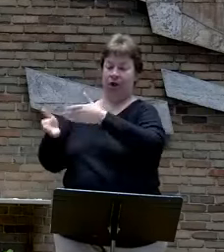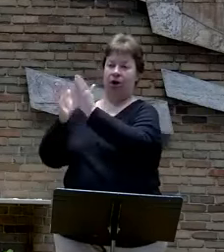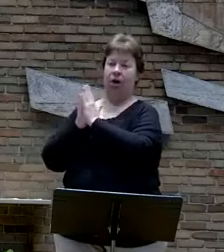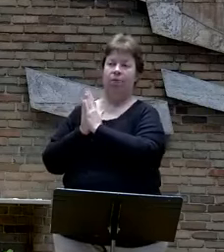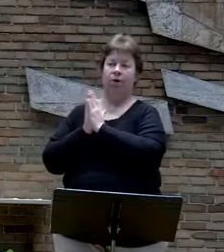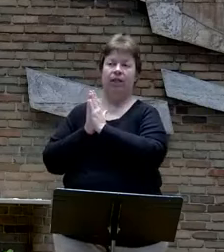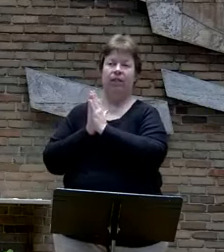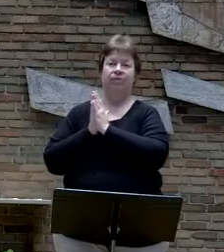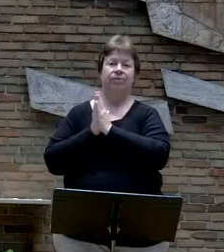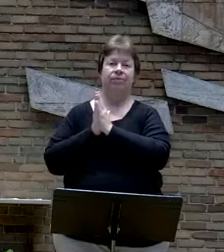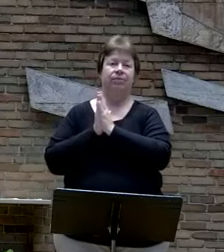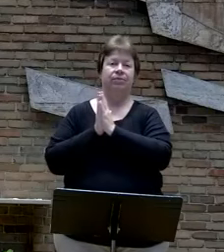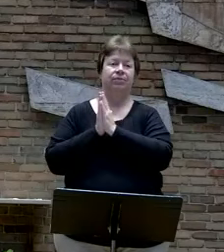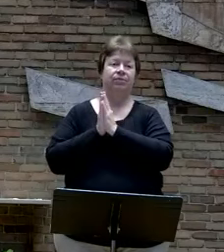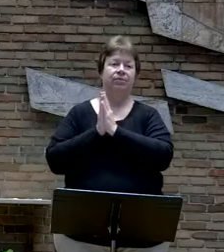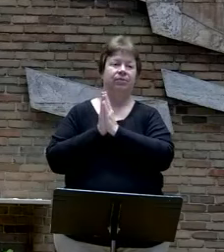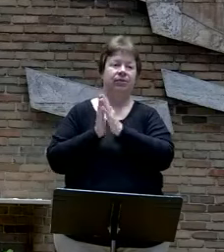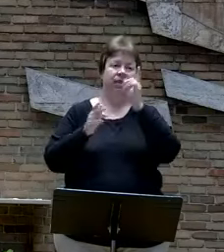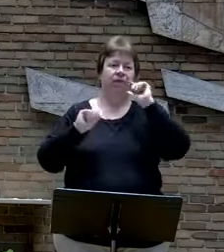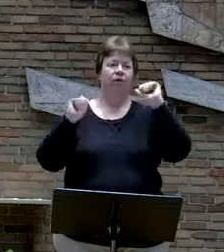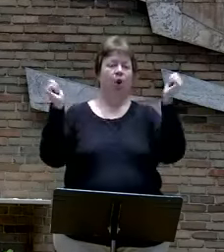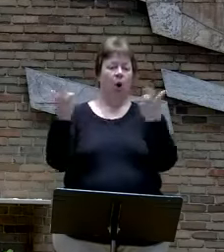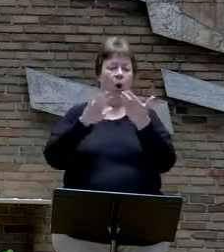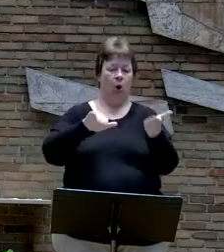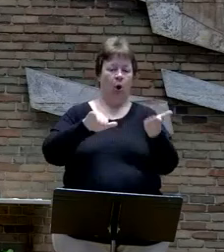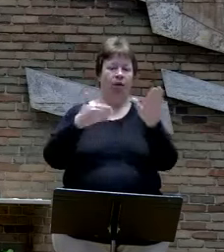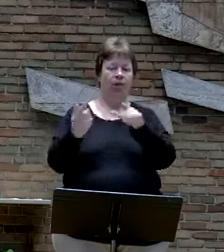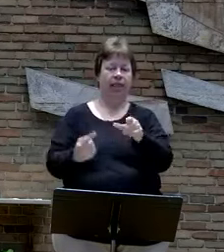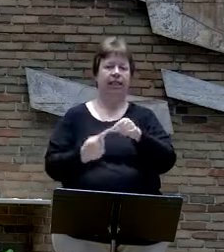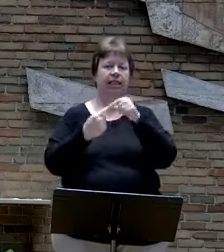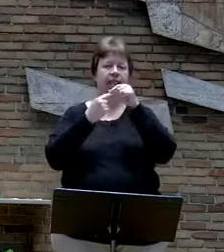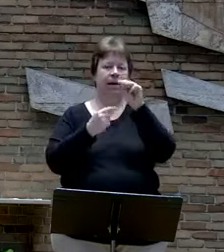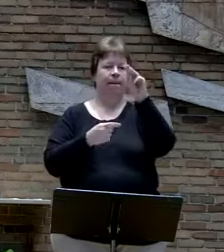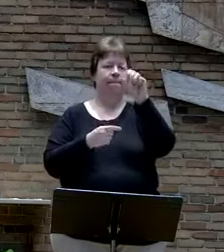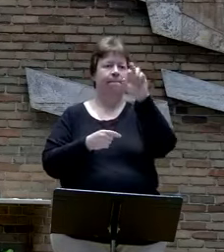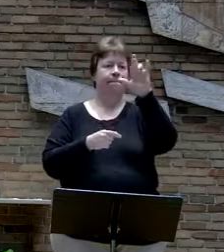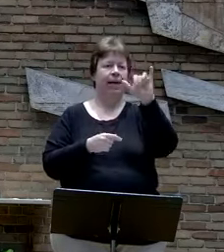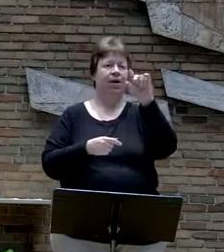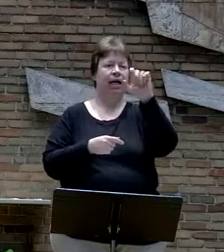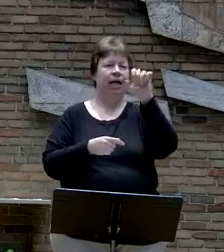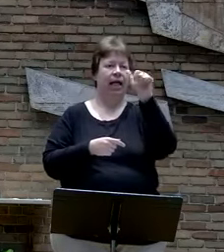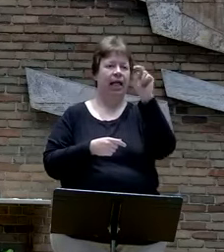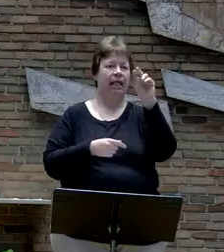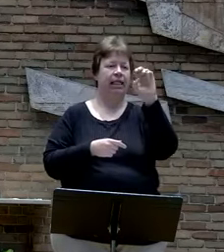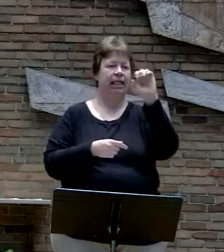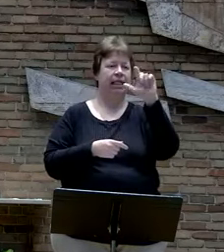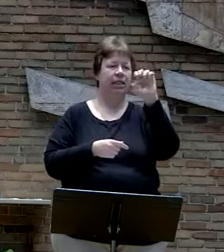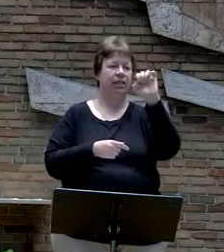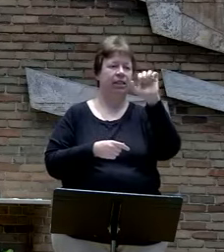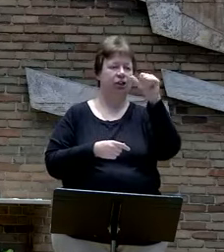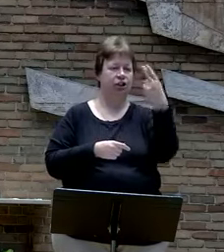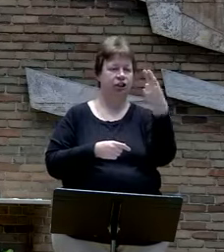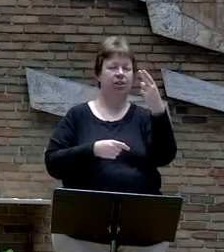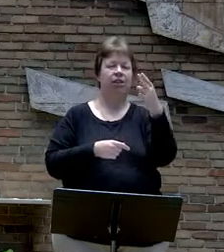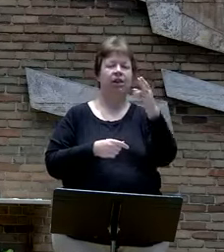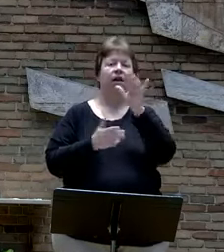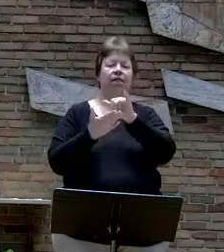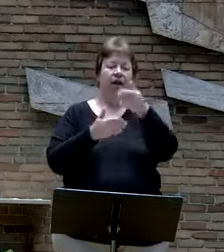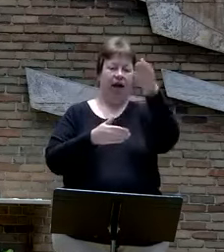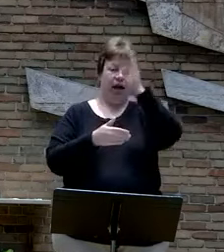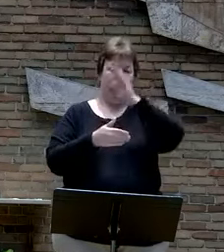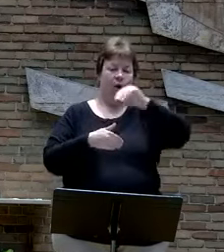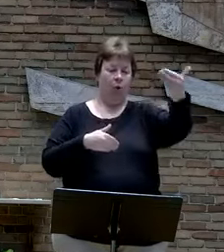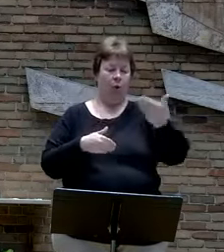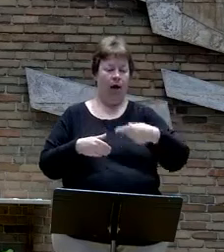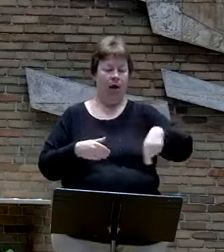Lord, hear our prayer. For all who have died, especially Mary Ellen English and Thomas Cosgrove, that God will